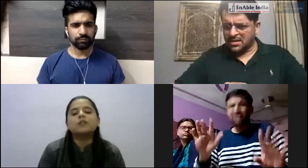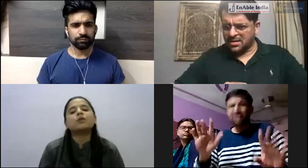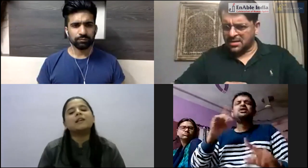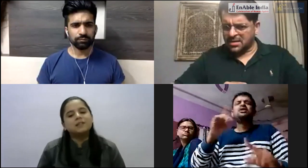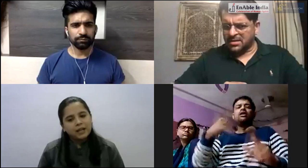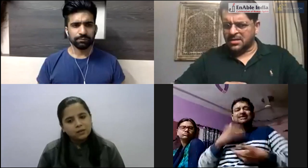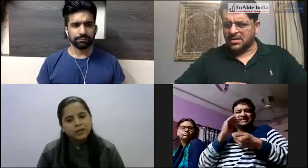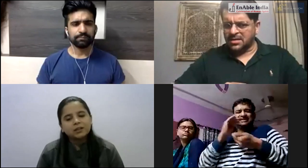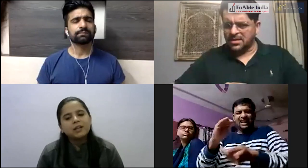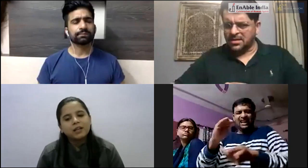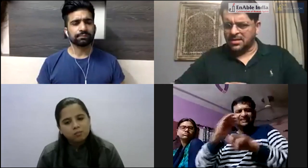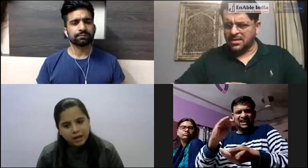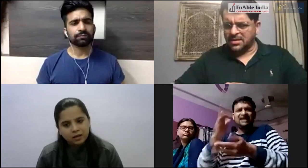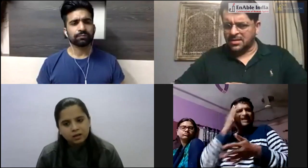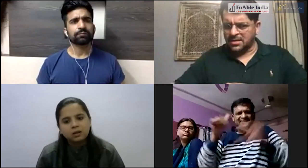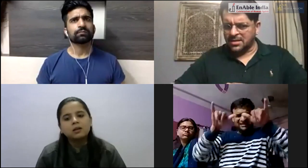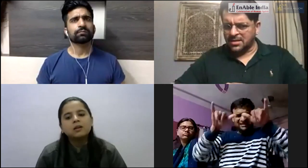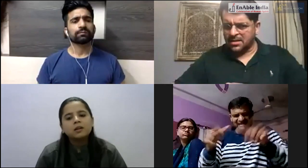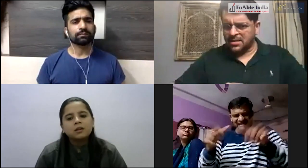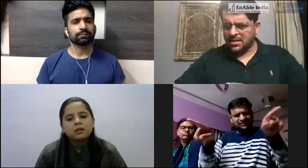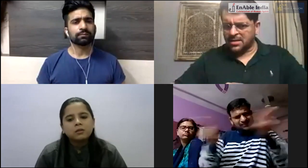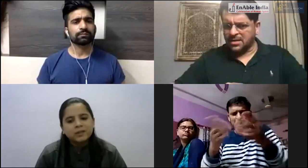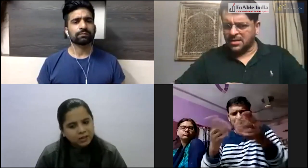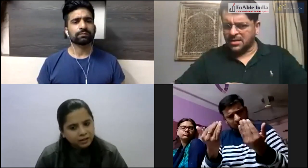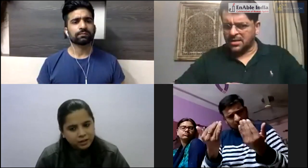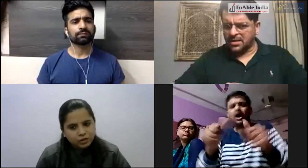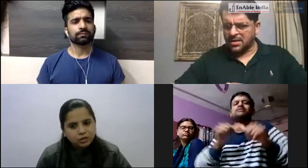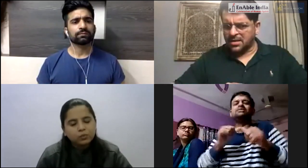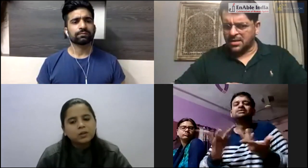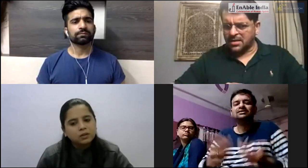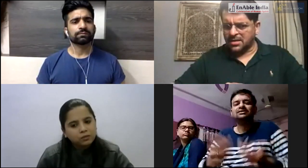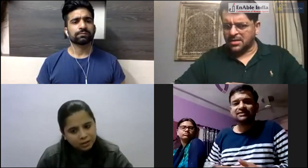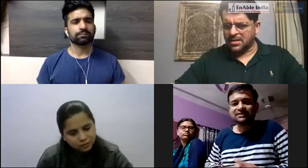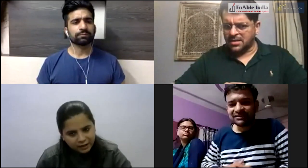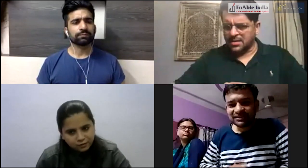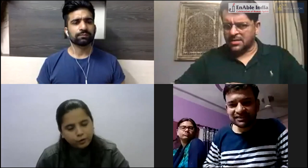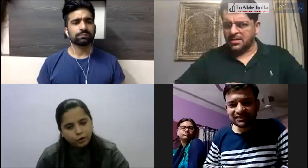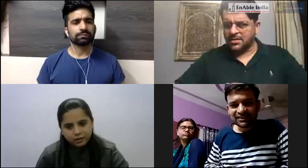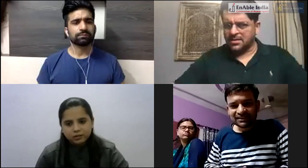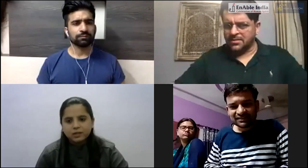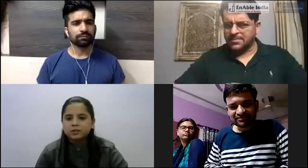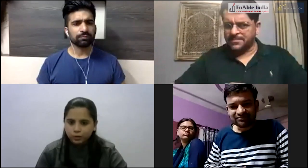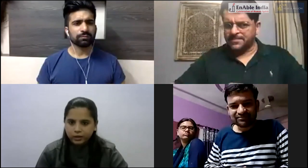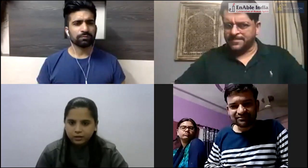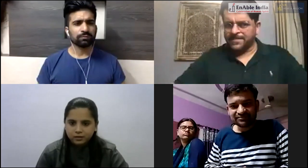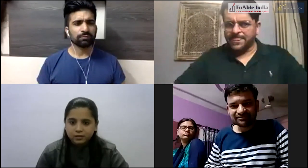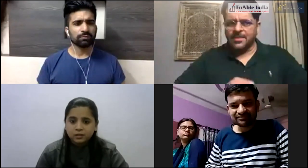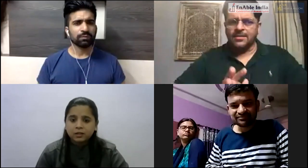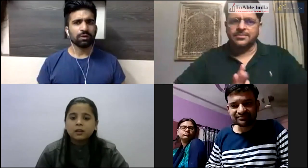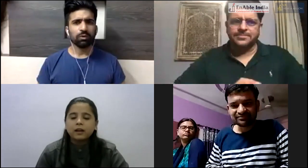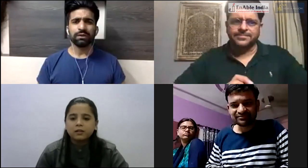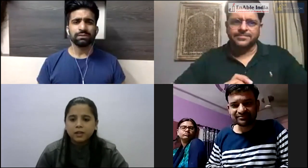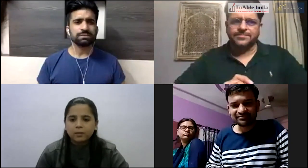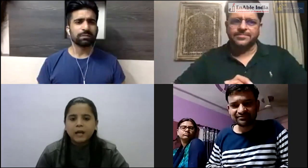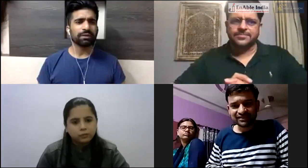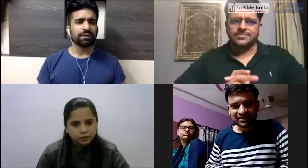Okay, so he's saying whether he can make a physical relation with his wife or not. Is it okay? Oh,